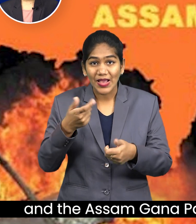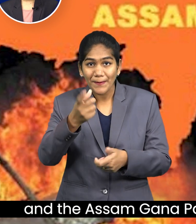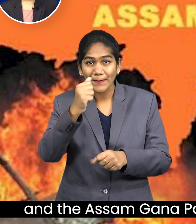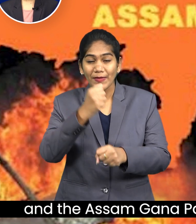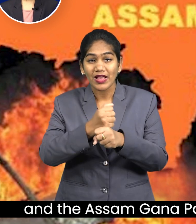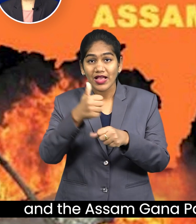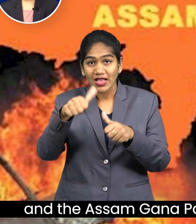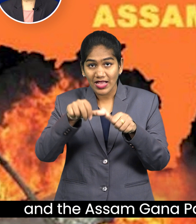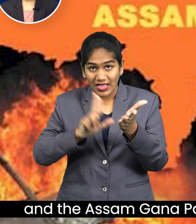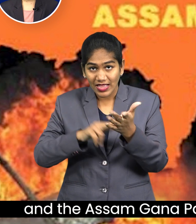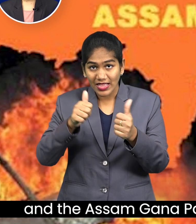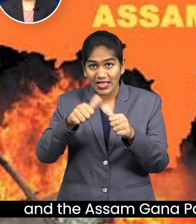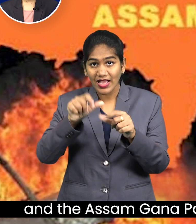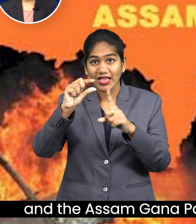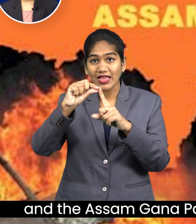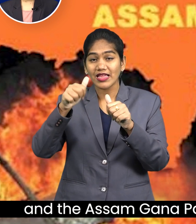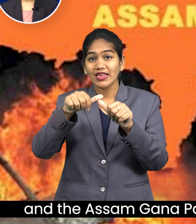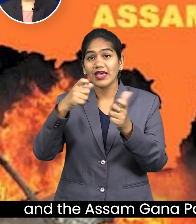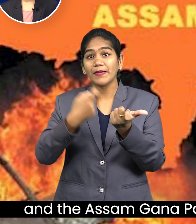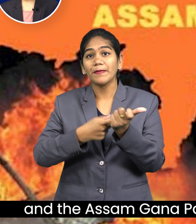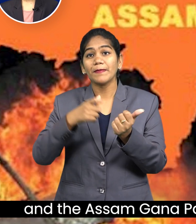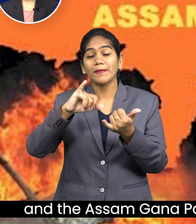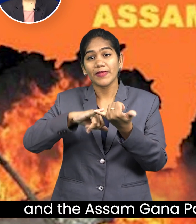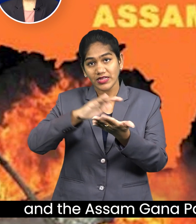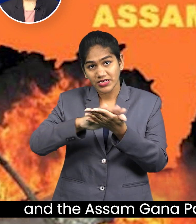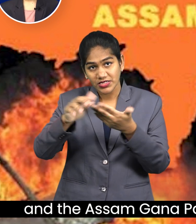AGP emerged.